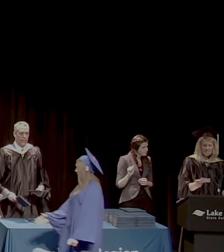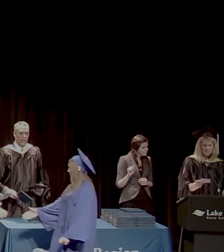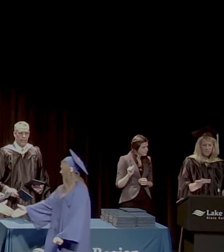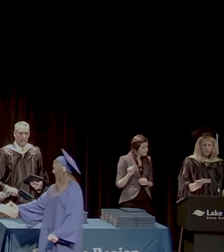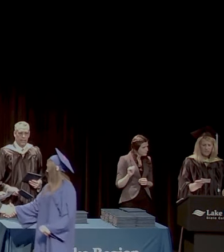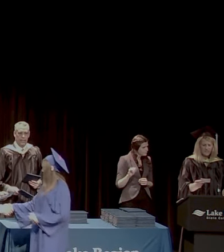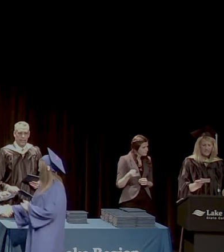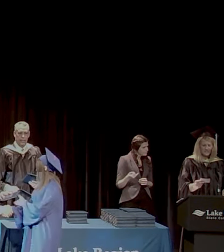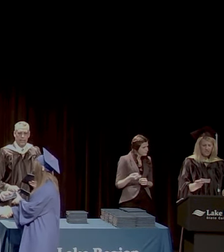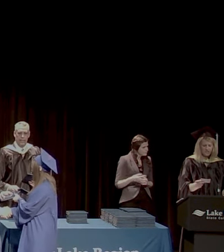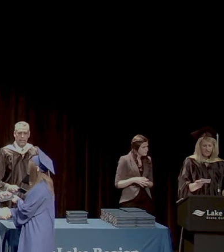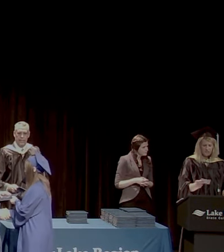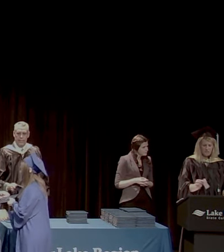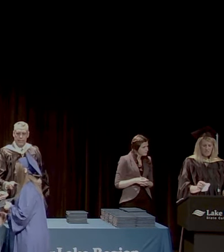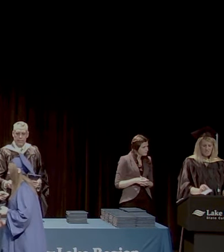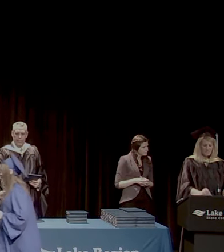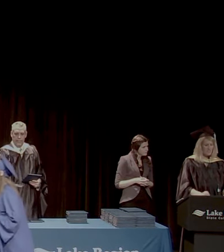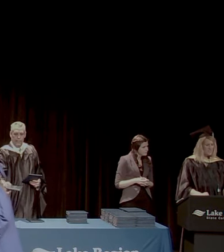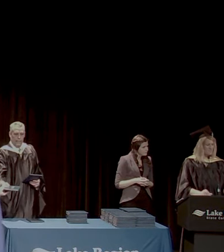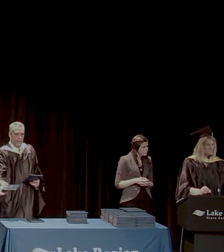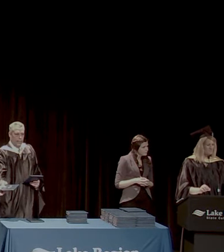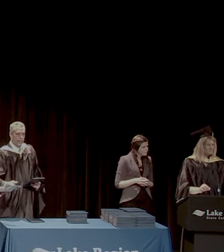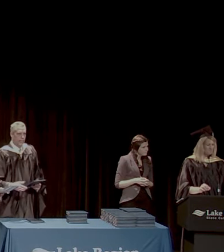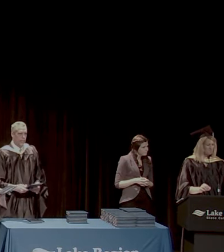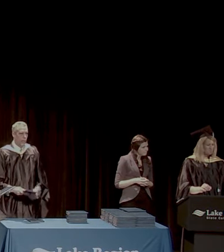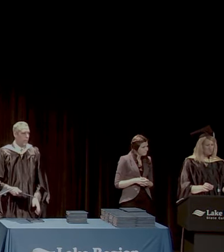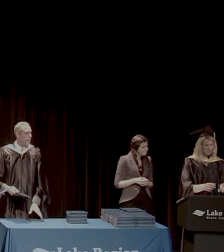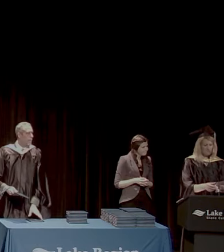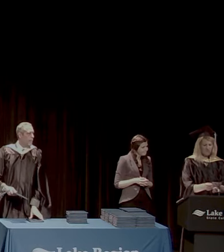Associate in Science, Liberal Arts, Certificate, Practical Nursing.